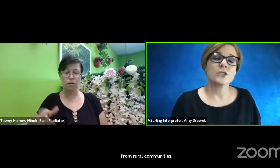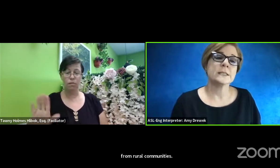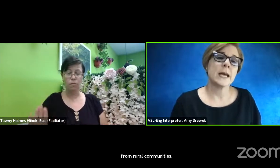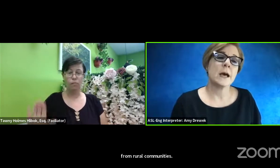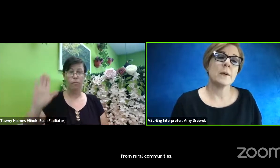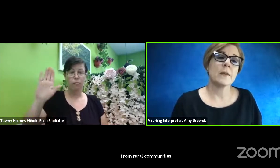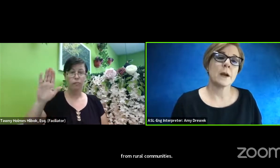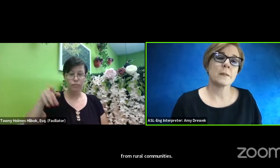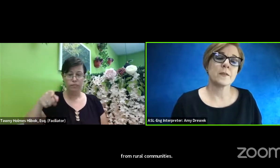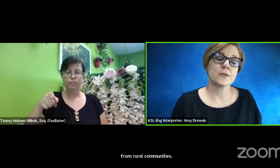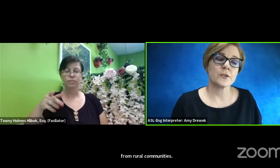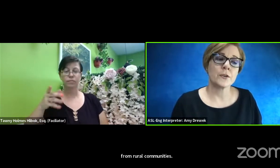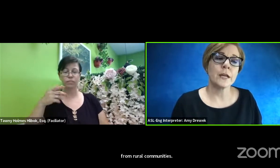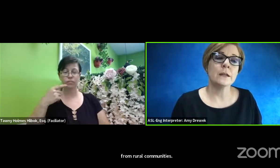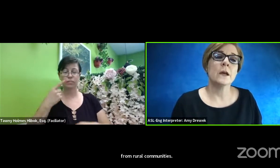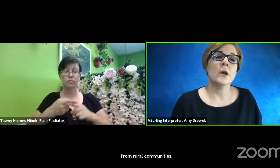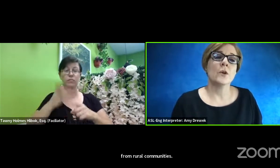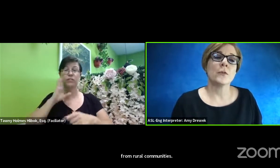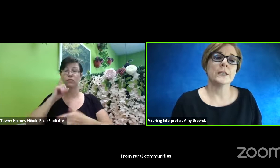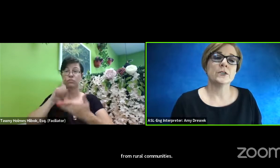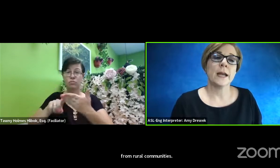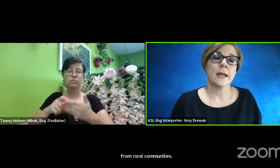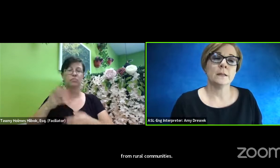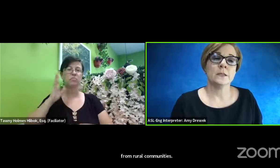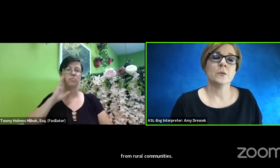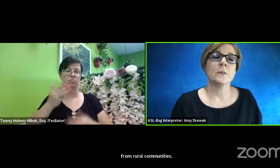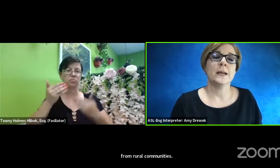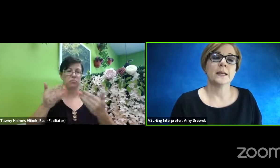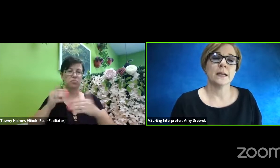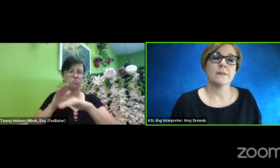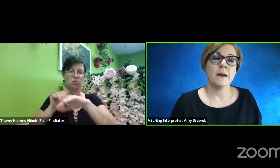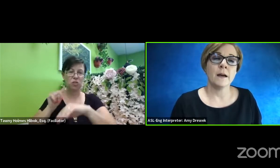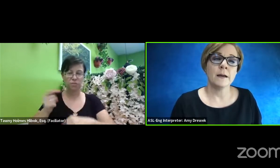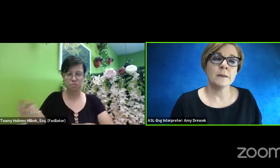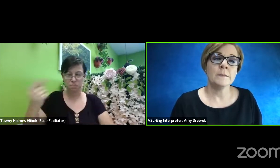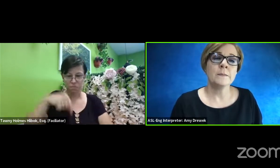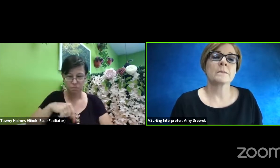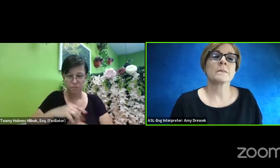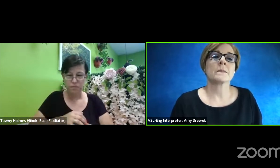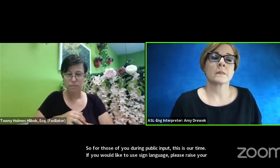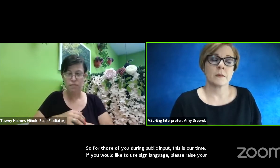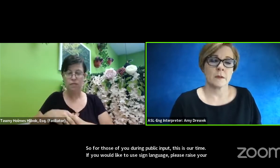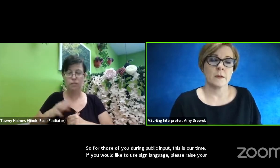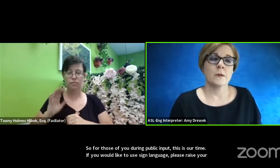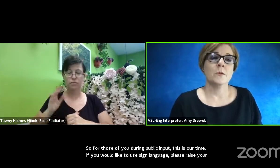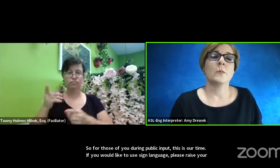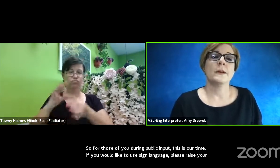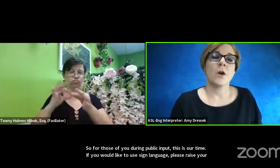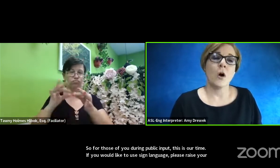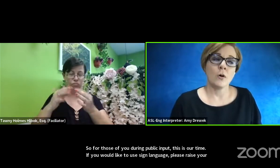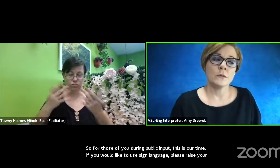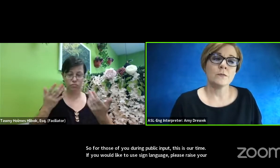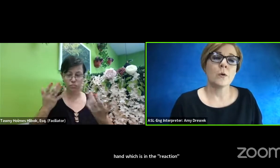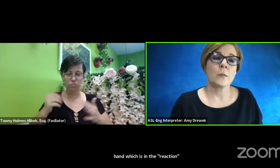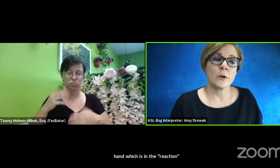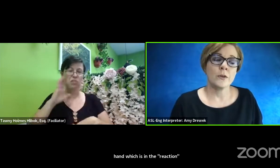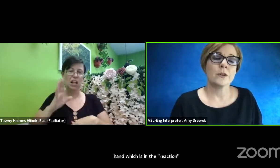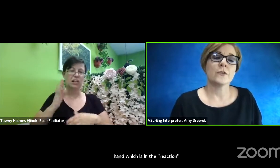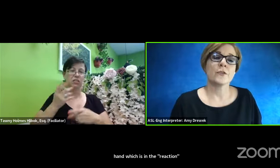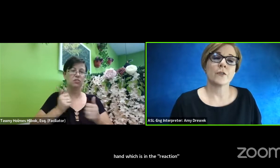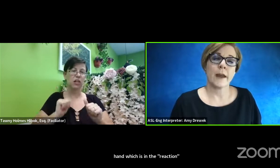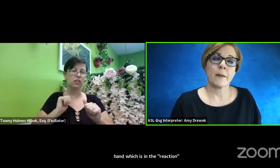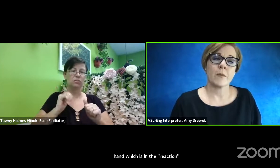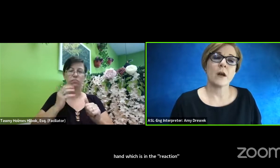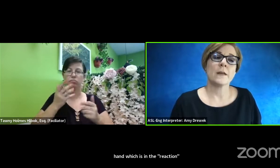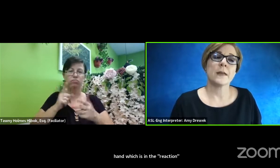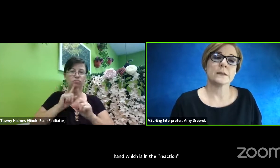is a reaction tab on the bottom of your screen. Raise your hand, you will be identified. You will be called forward.